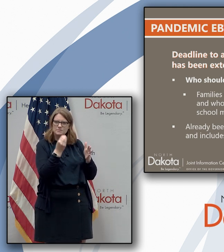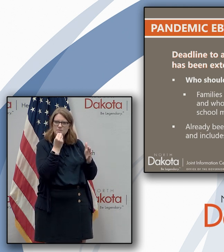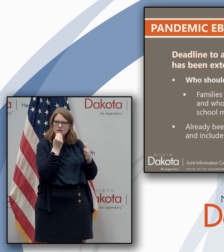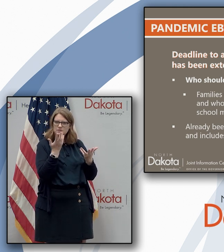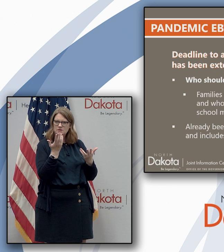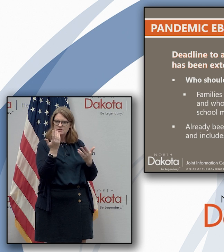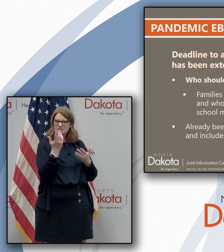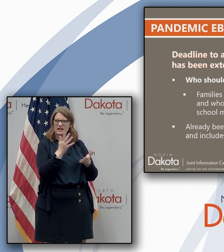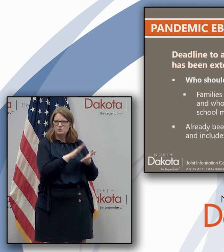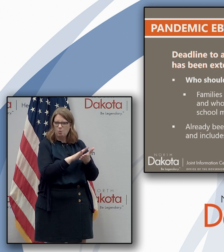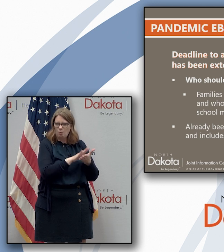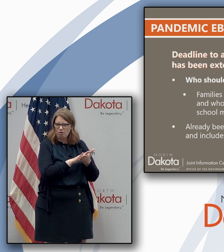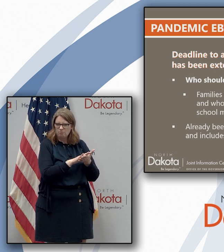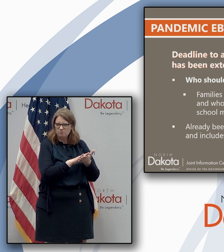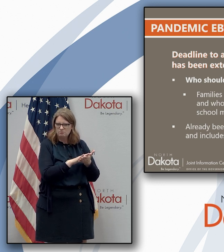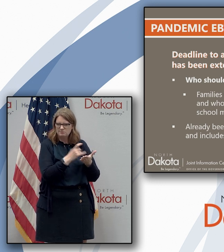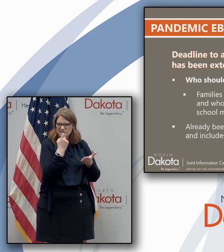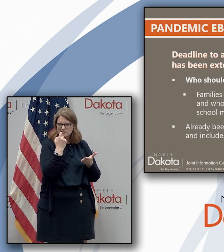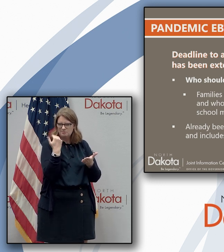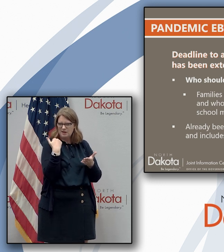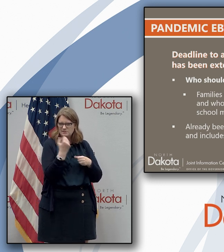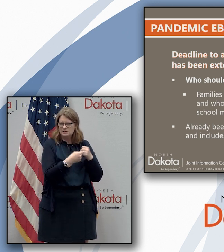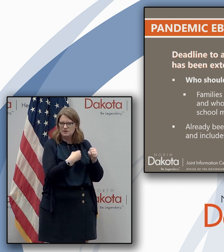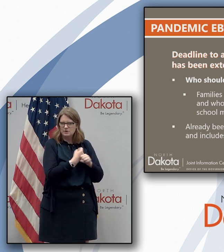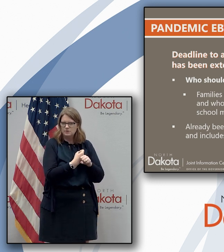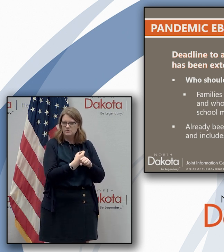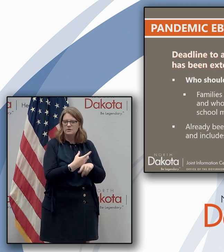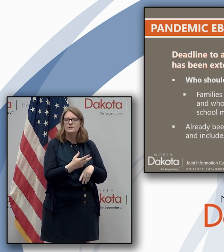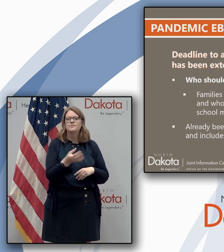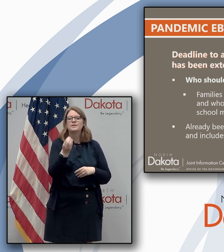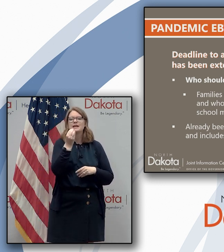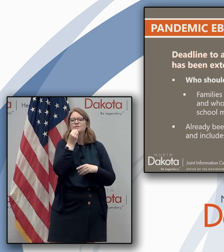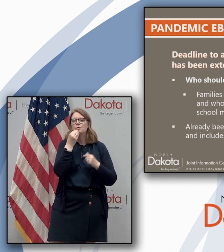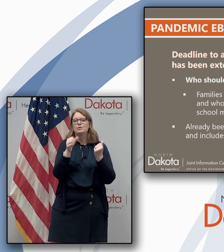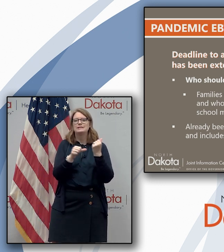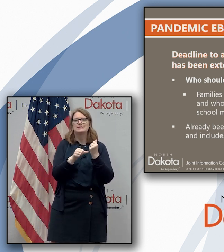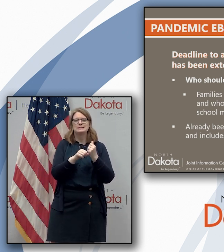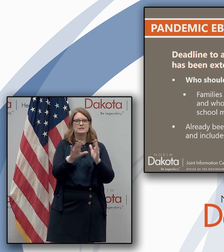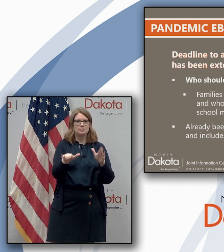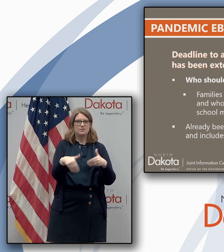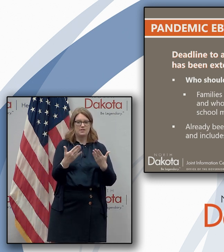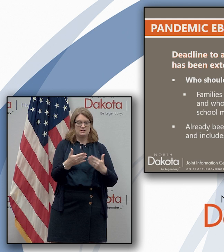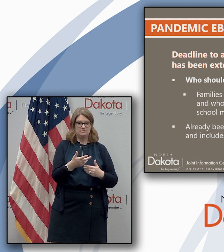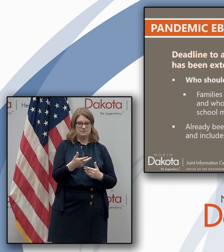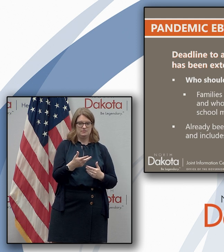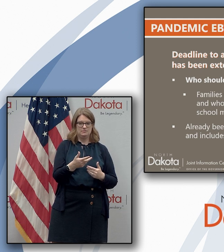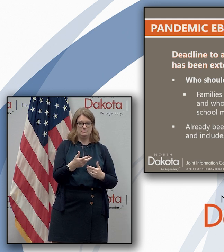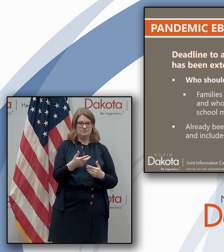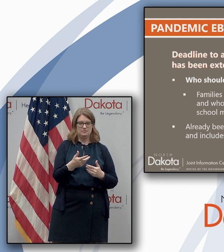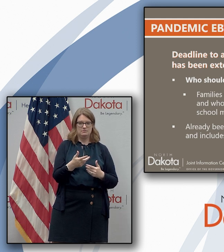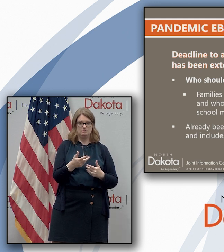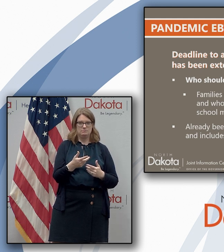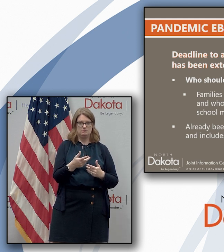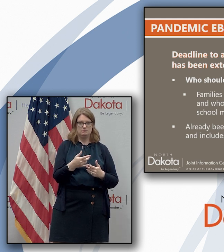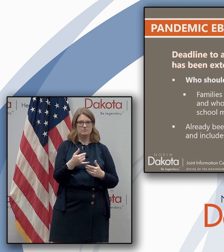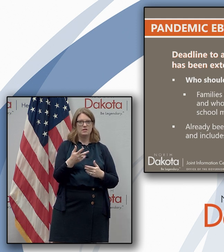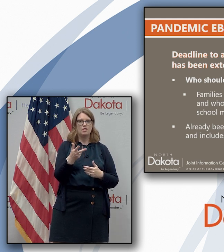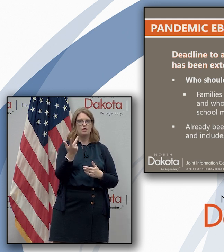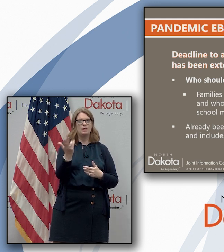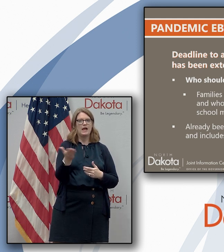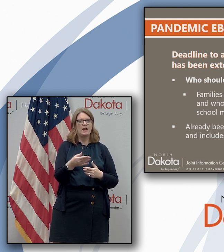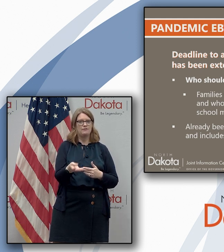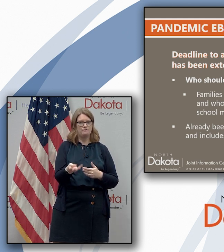this past year. This food assistance has been distributed to reached its way to 3 out of